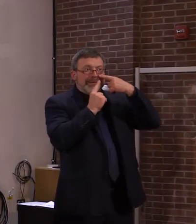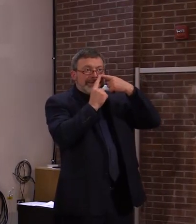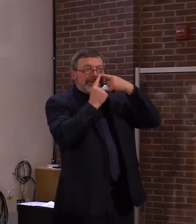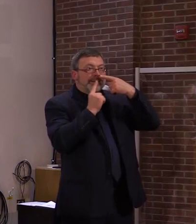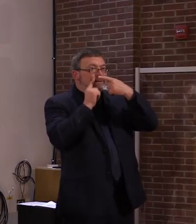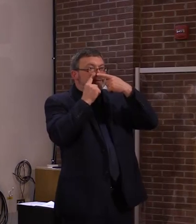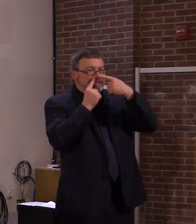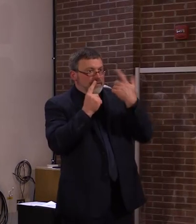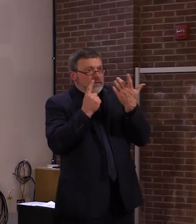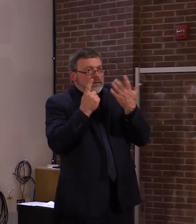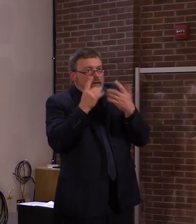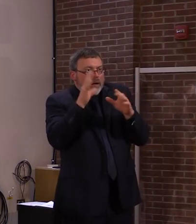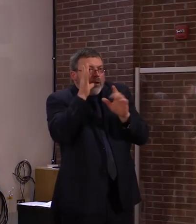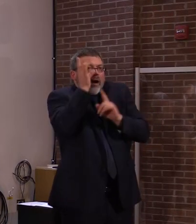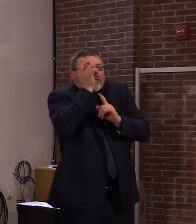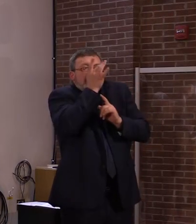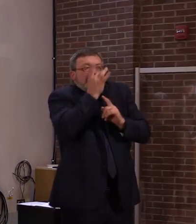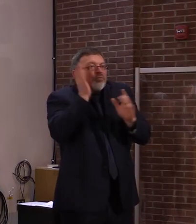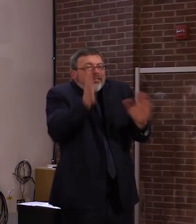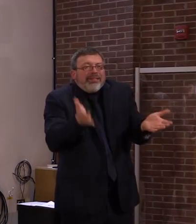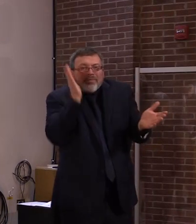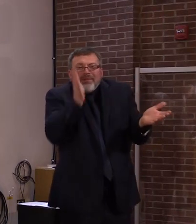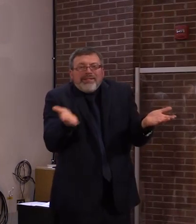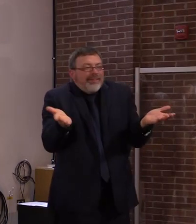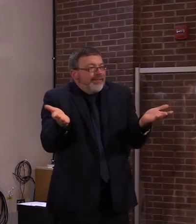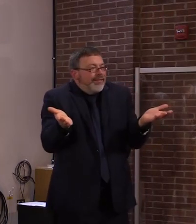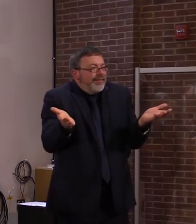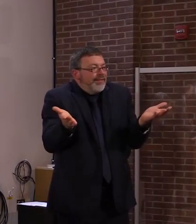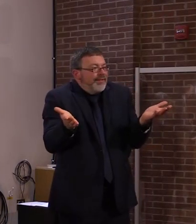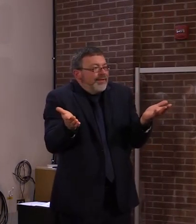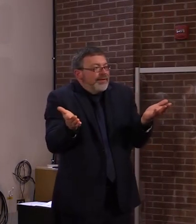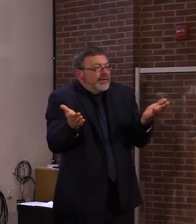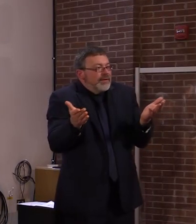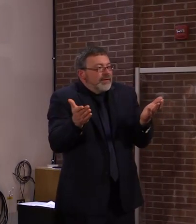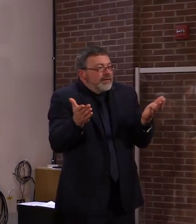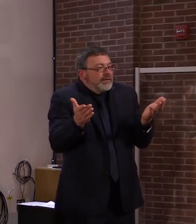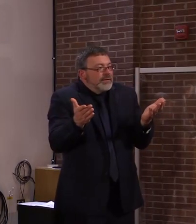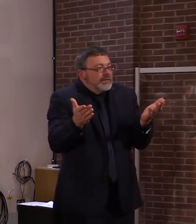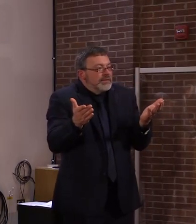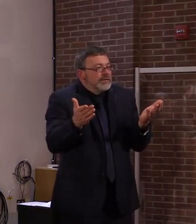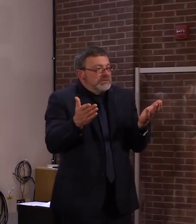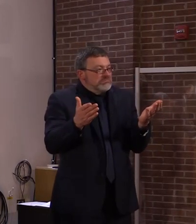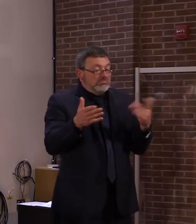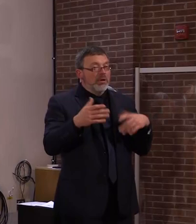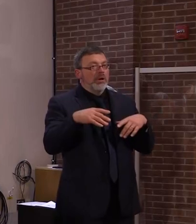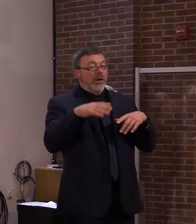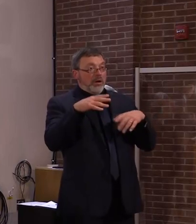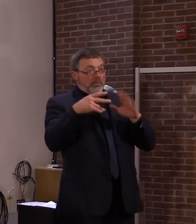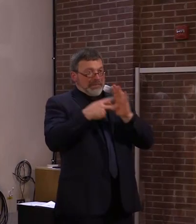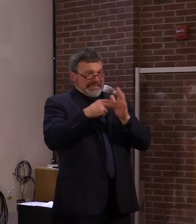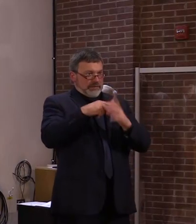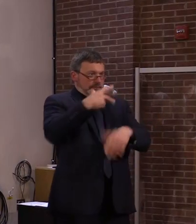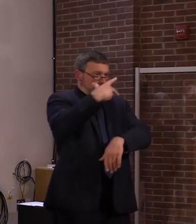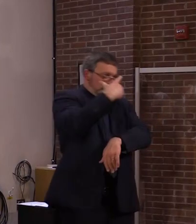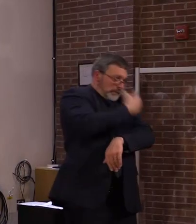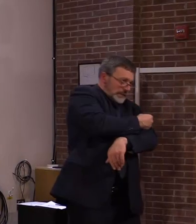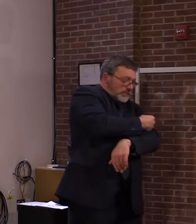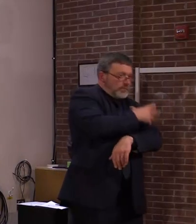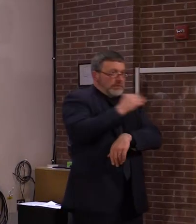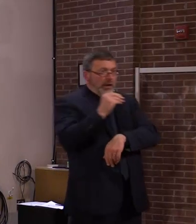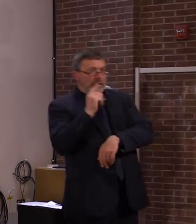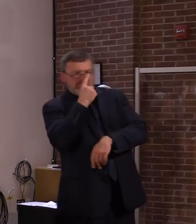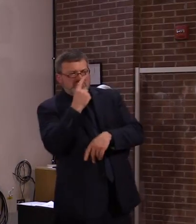be impeding the ability for the PCR test to pick that up. That's all I can say.